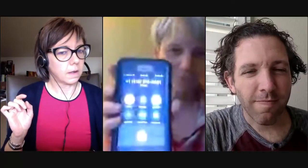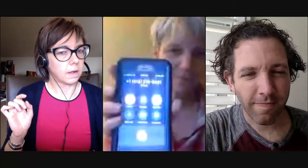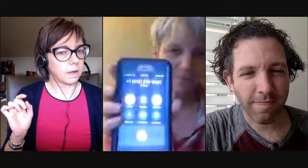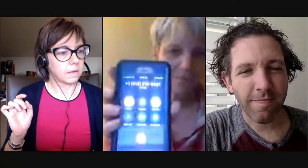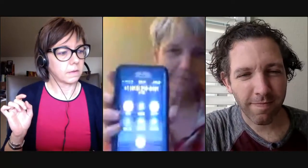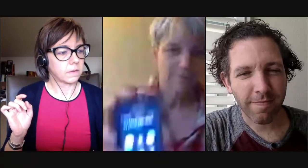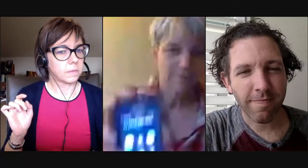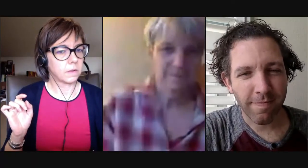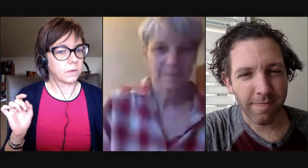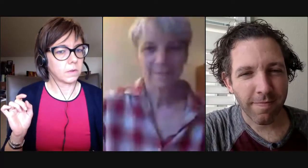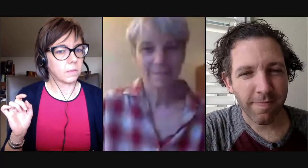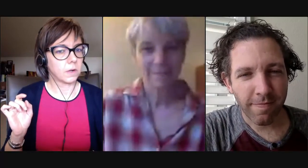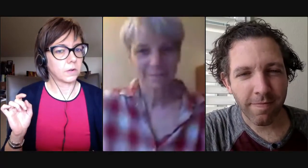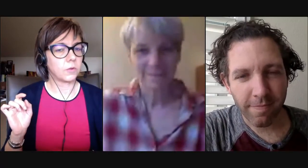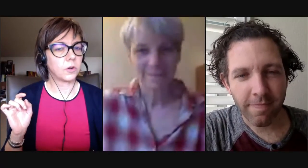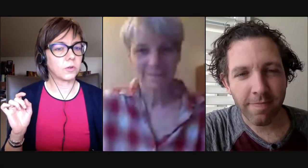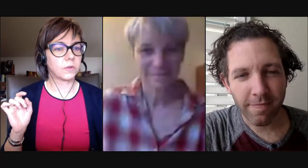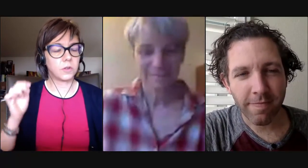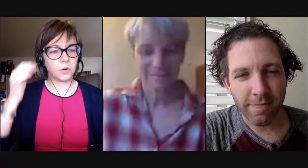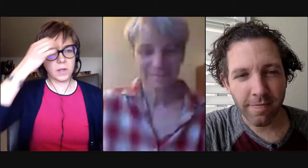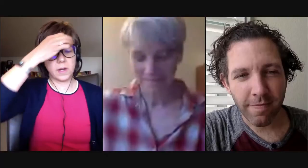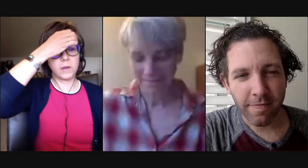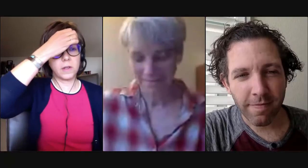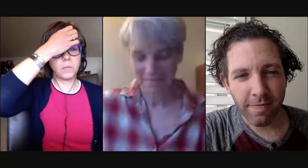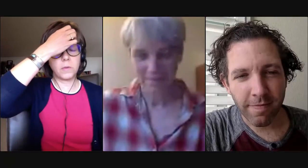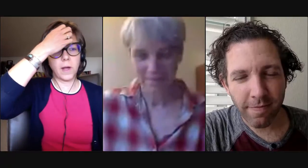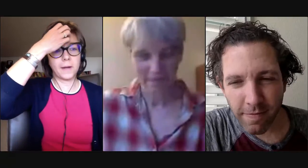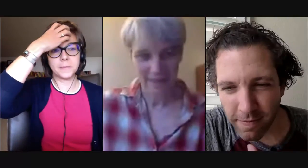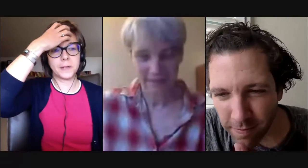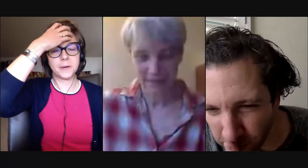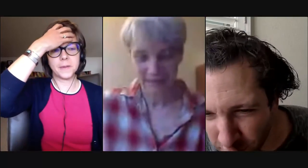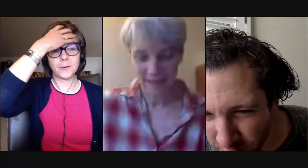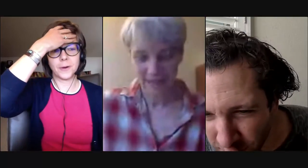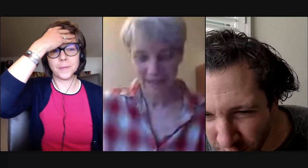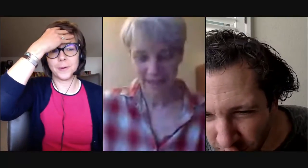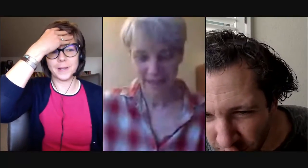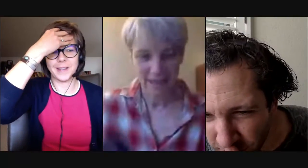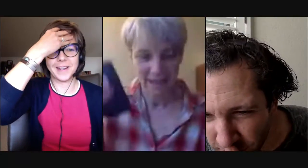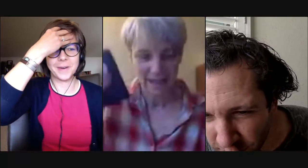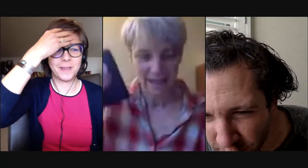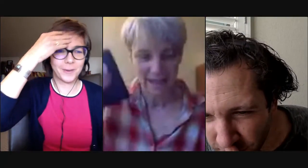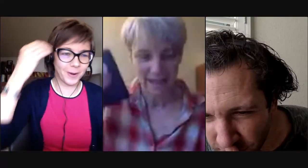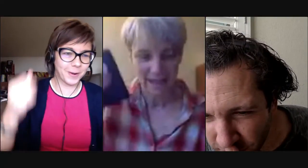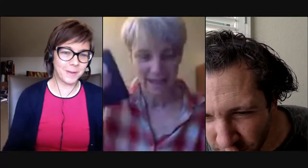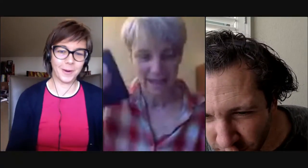Yeah, there's something really weird. So you're hearing, you have to be hearing me through your computer because I can hear me through your computer. But